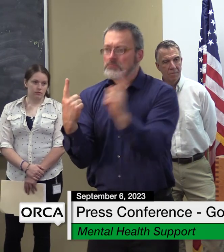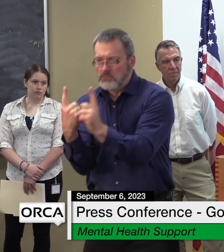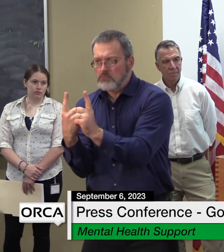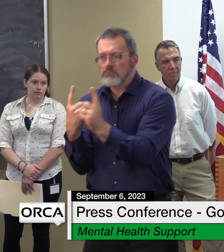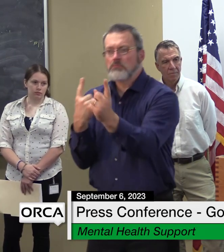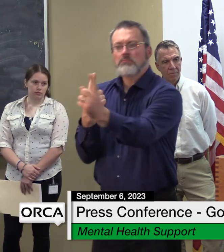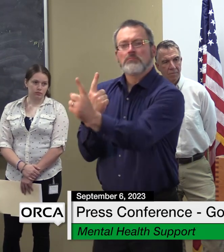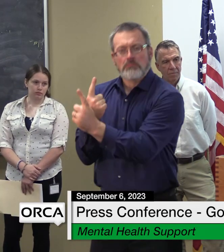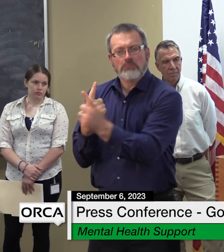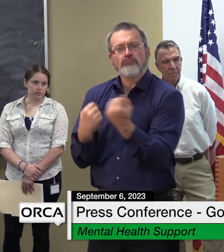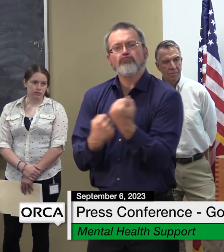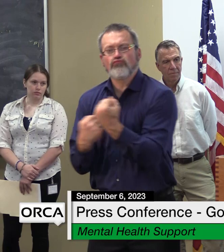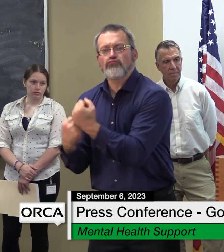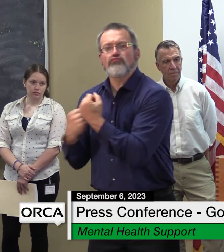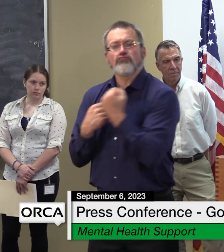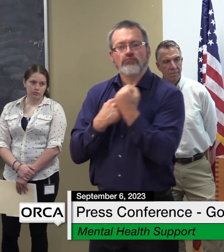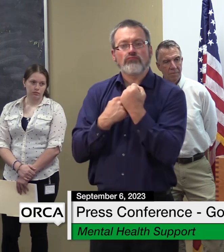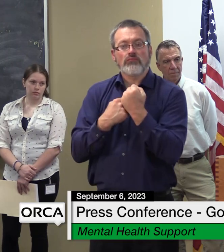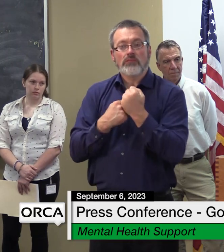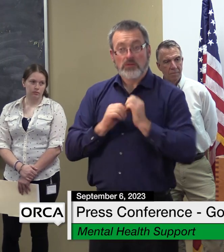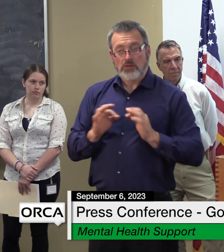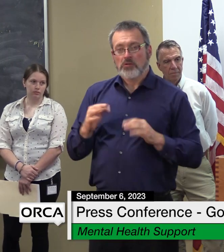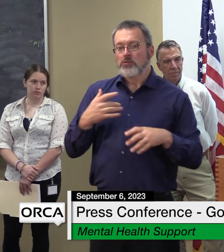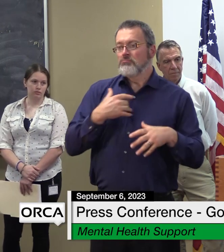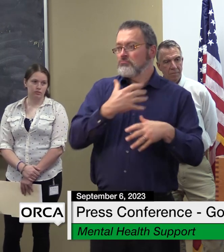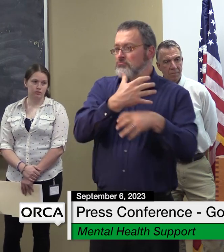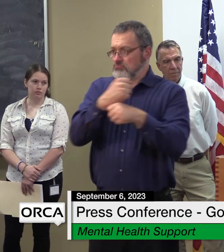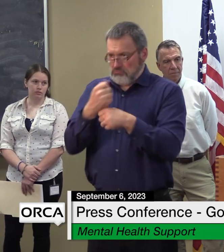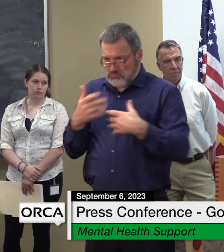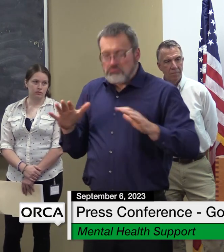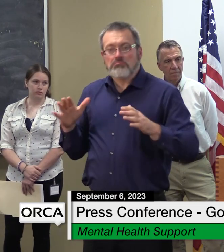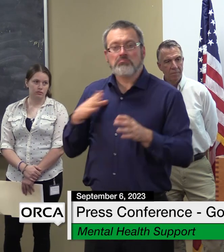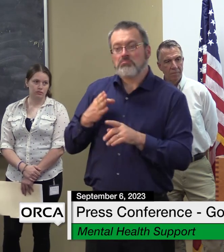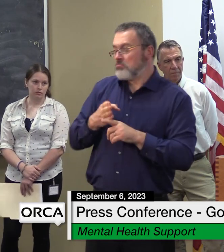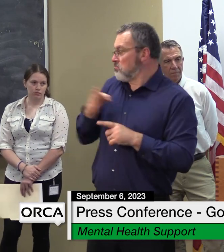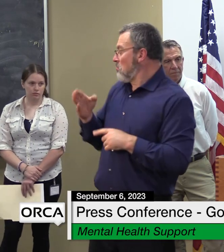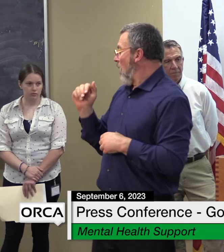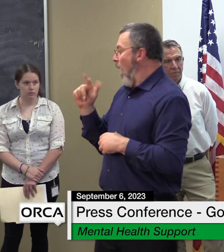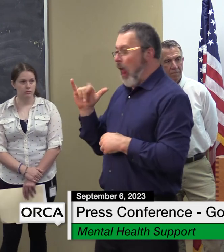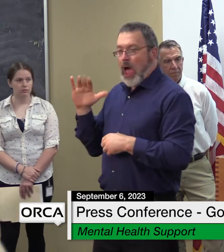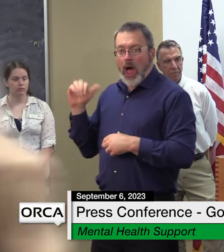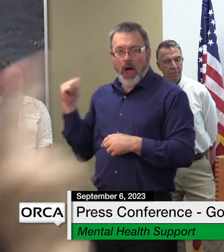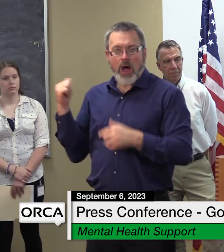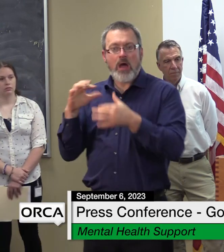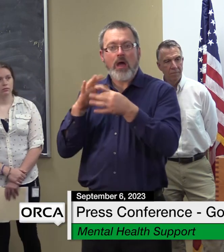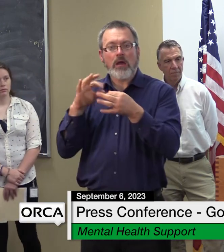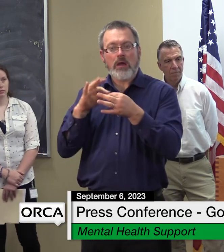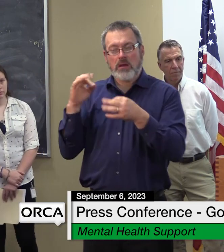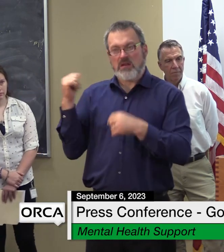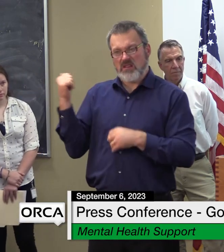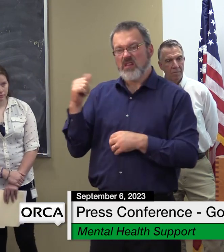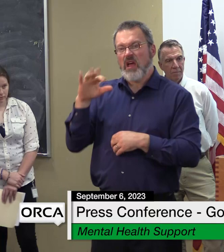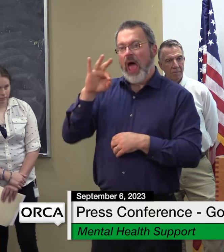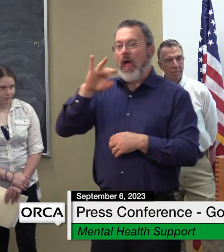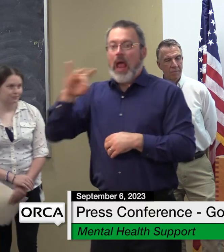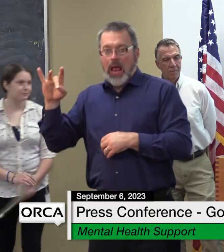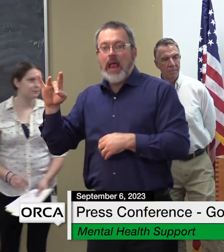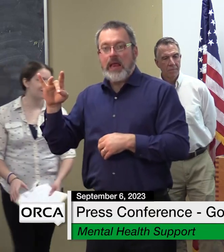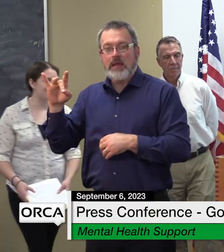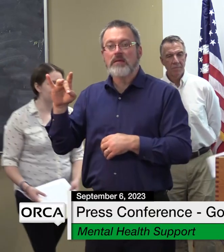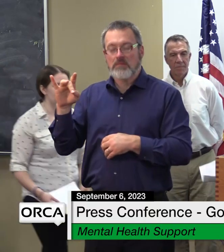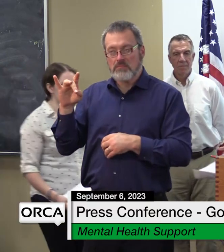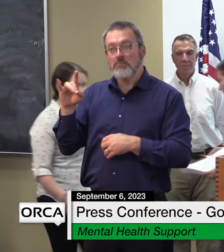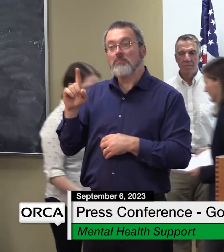program. She is the program manager at Northeast Kingdom Human Services, and she's going to tell us a little bit more about 988 services.